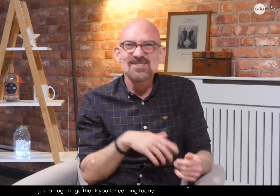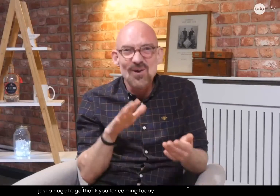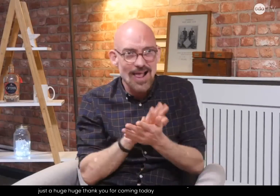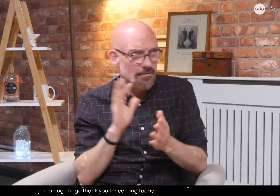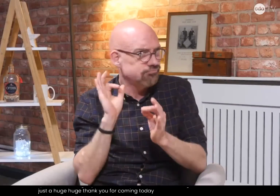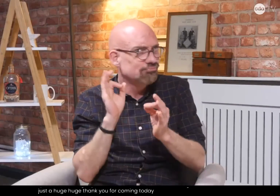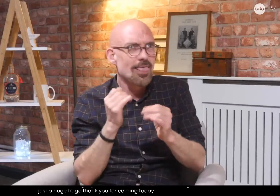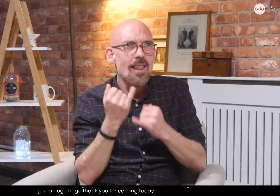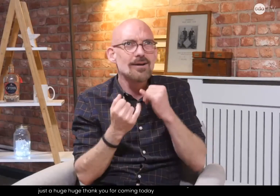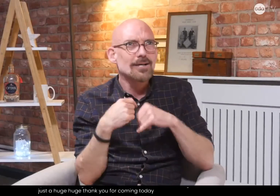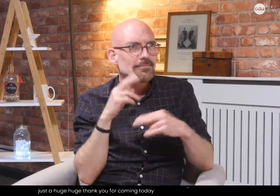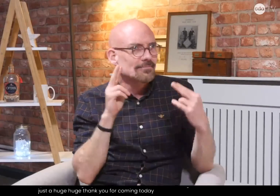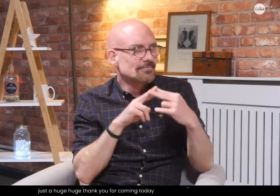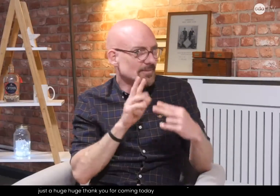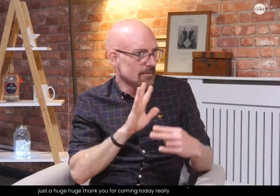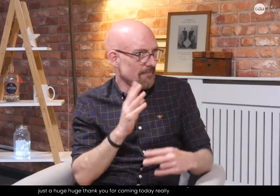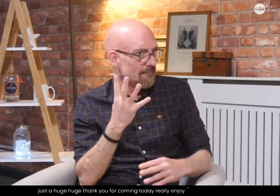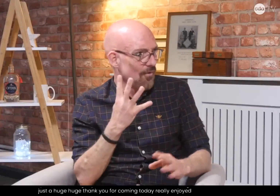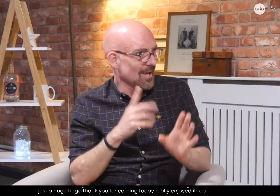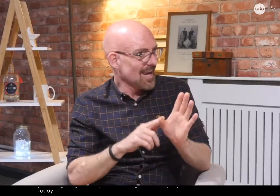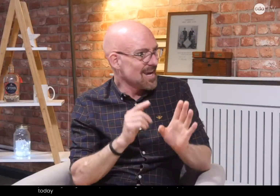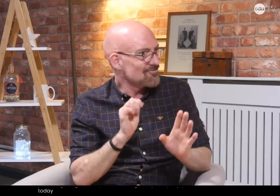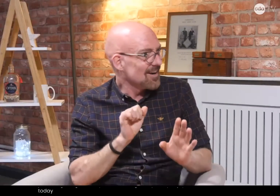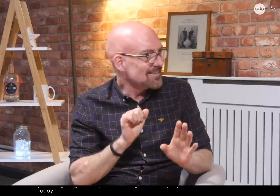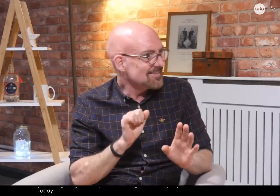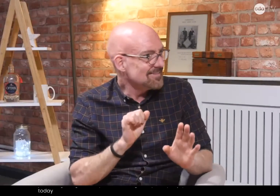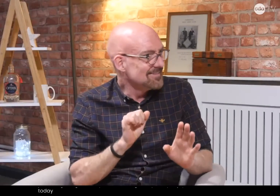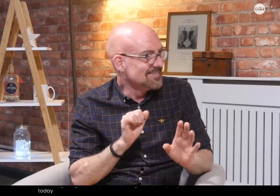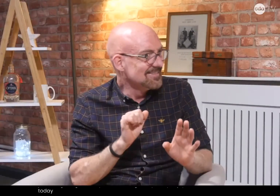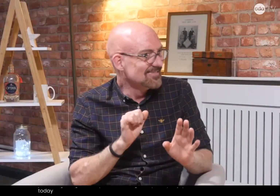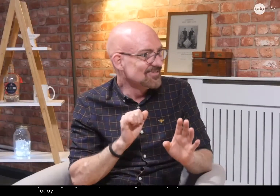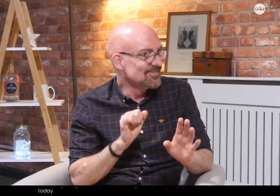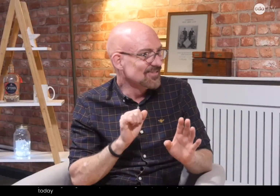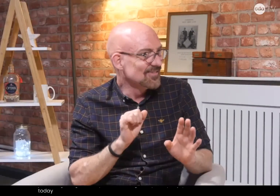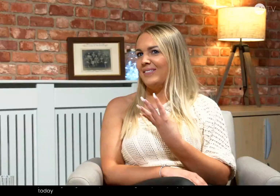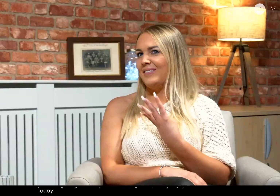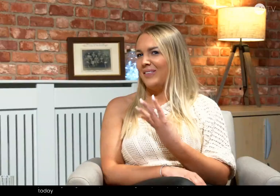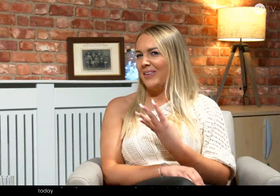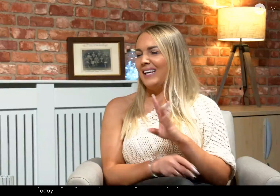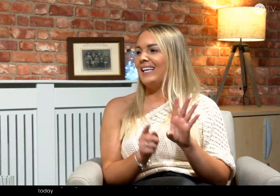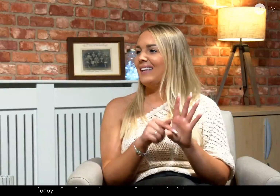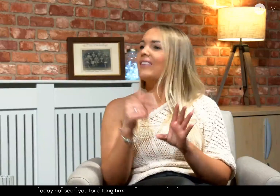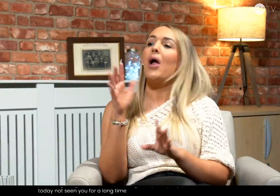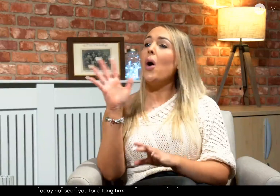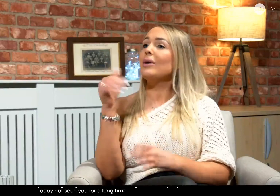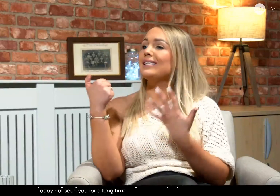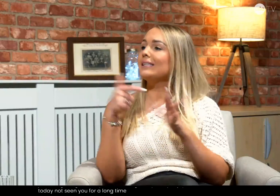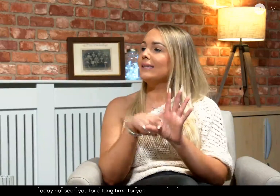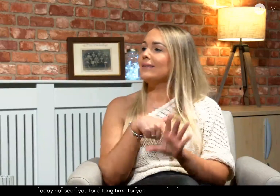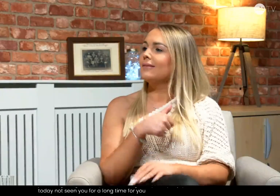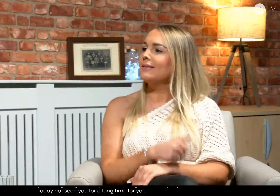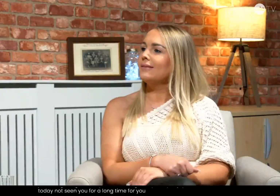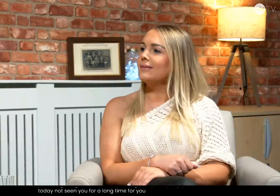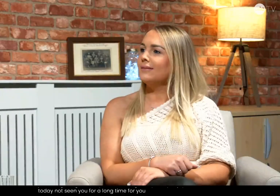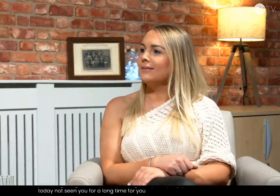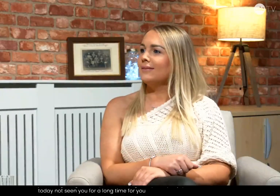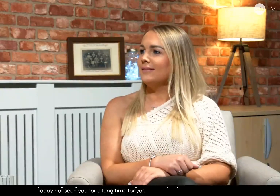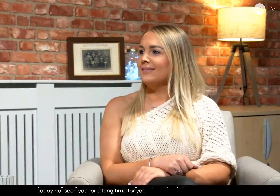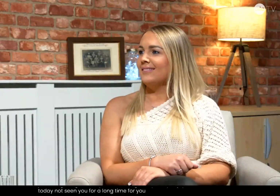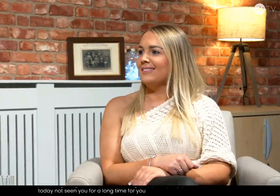really enjoyed it today. And obviously I've not seen you for a long time. About 4 years now, is that right? Yeah, 3 or 4 years. No, it must be, it